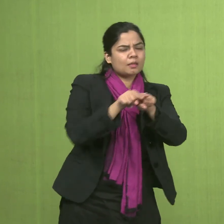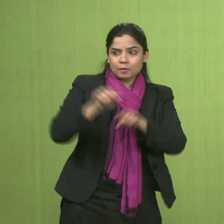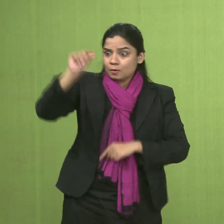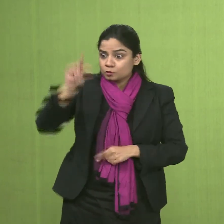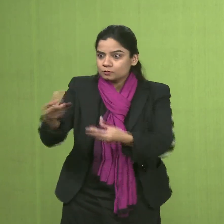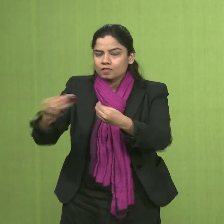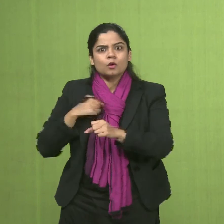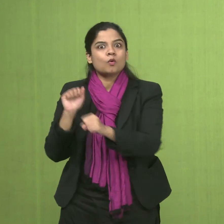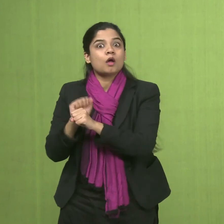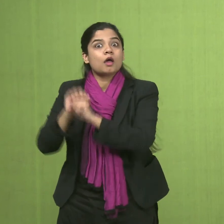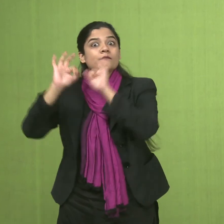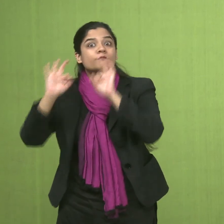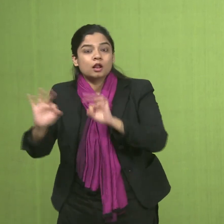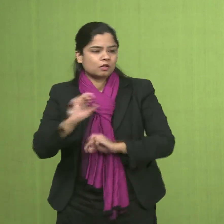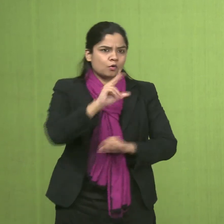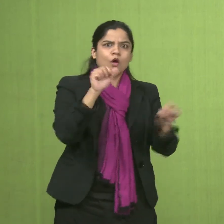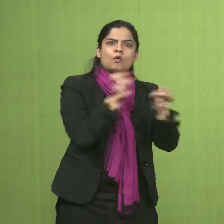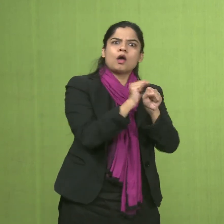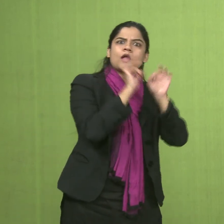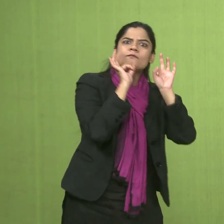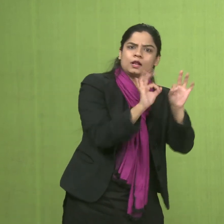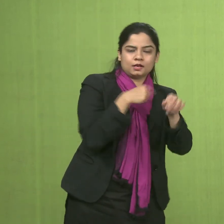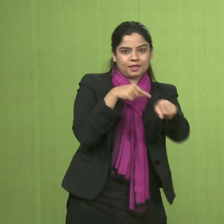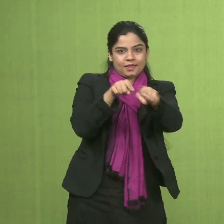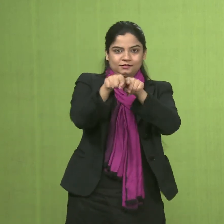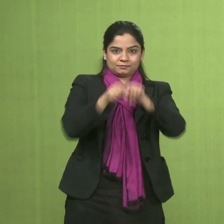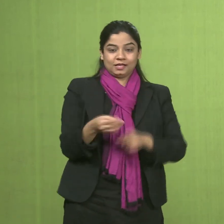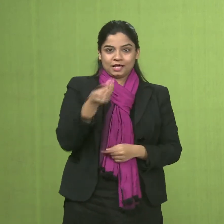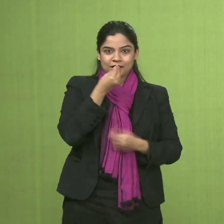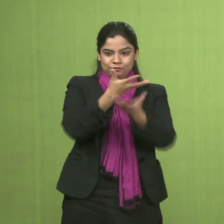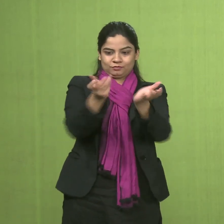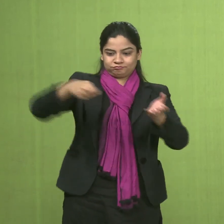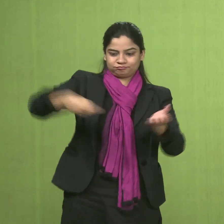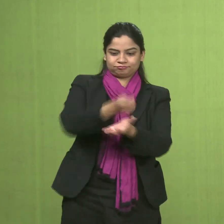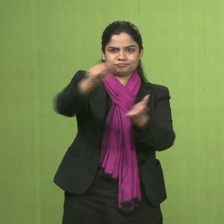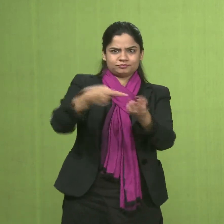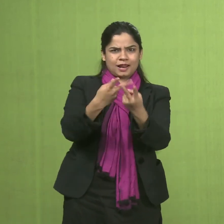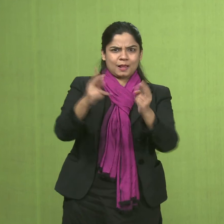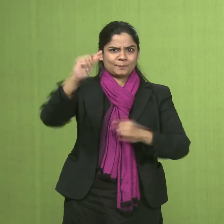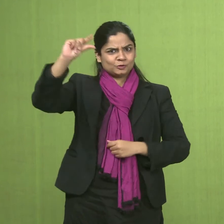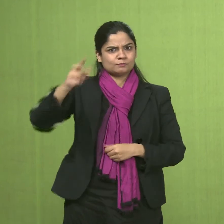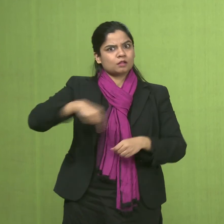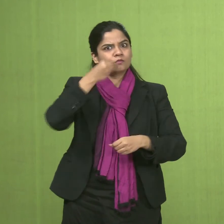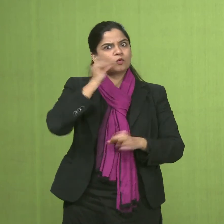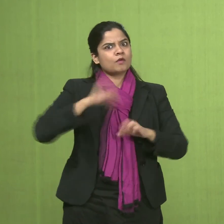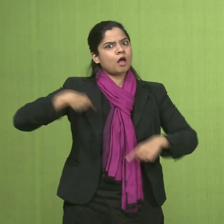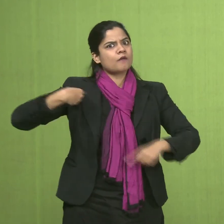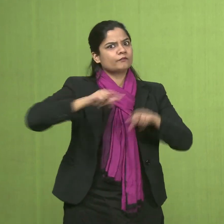and inexpensive items. Inexpensive items also have a very, very good value in the house. For example, utensils are not